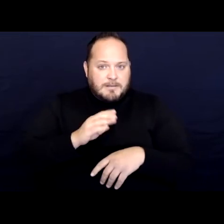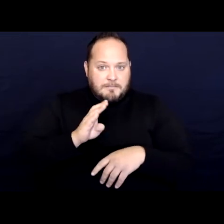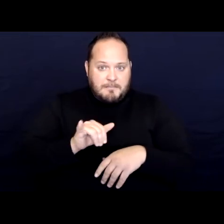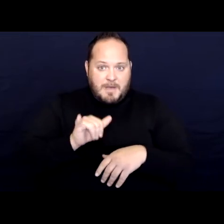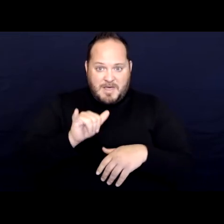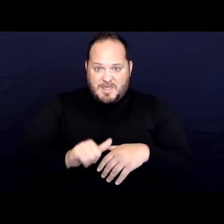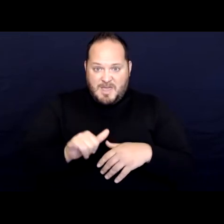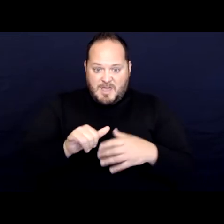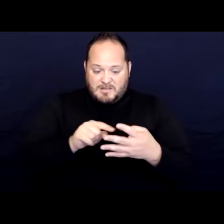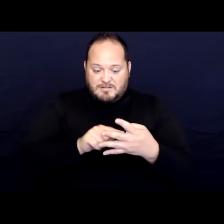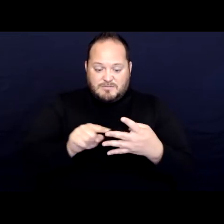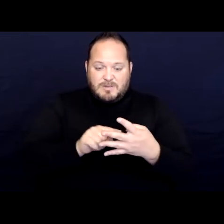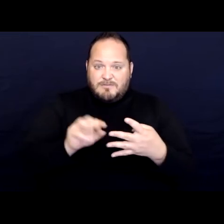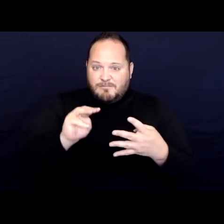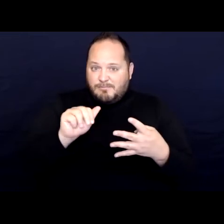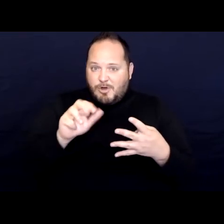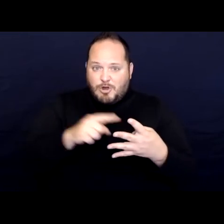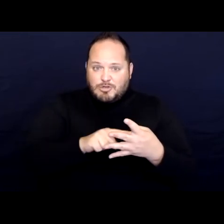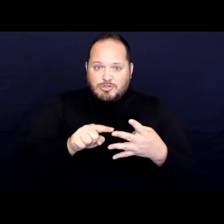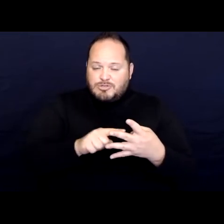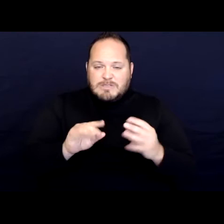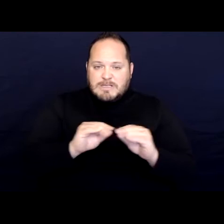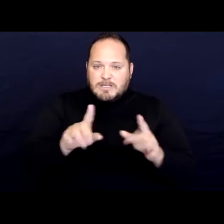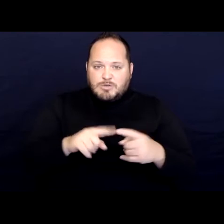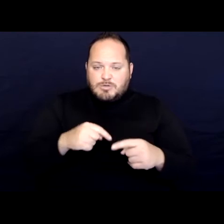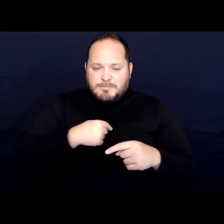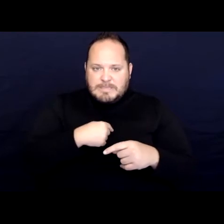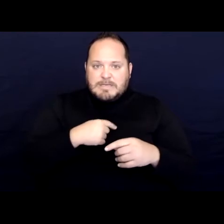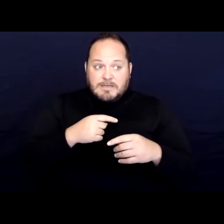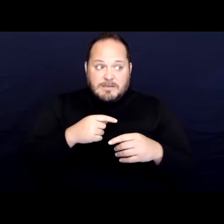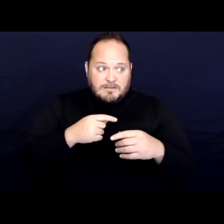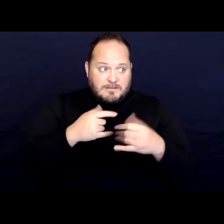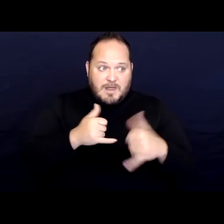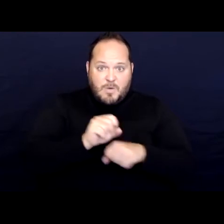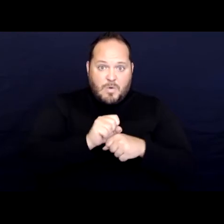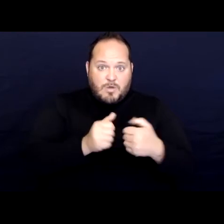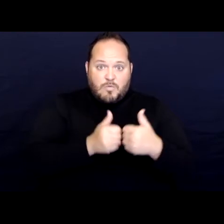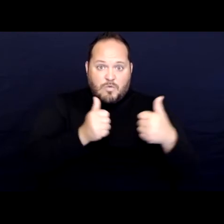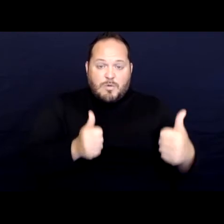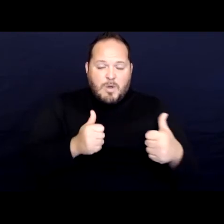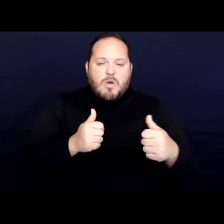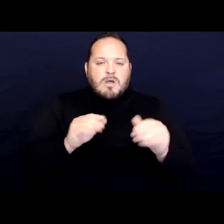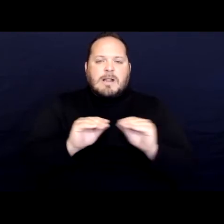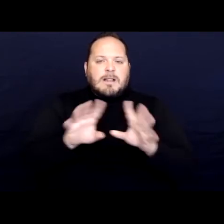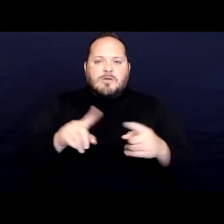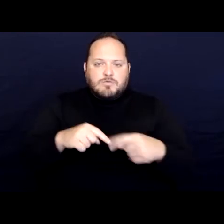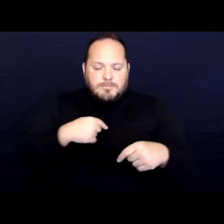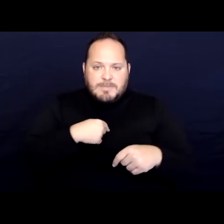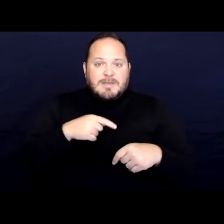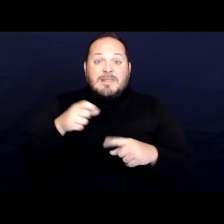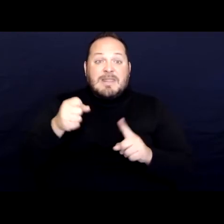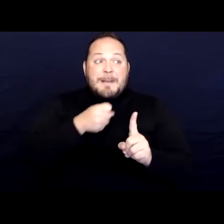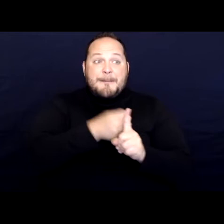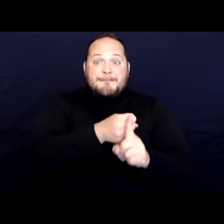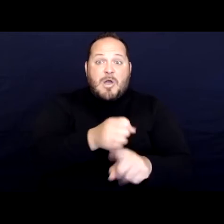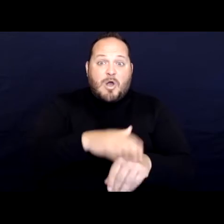of March that we had completely gone to remote operations, that the impacts in our community were very, very great.